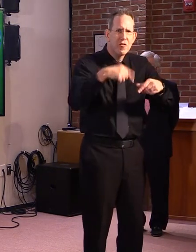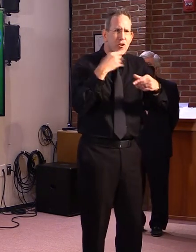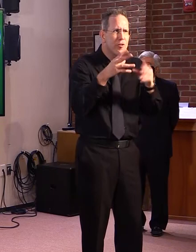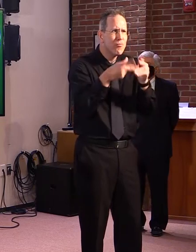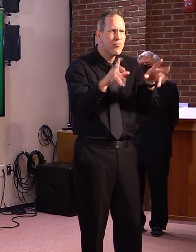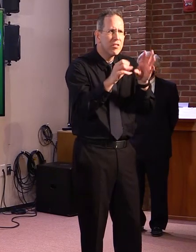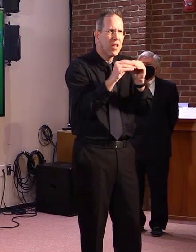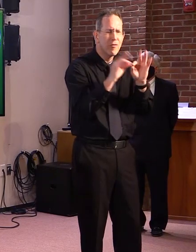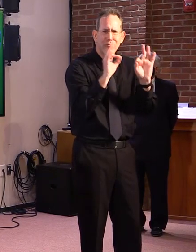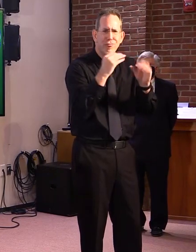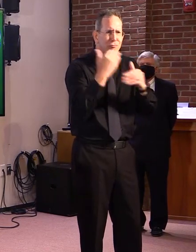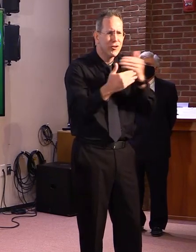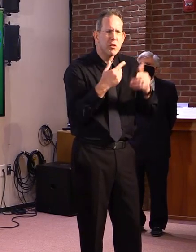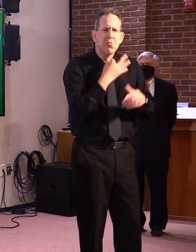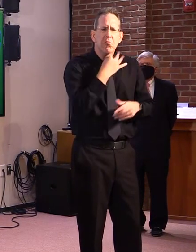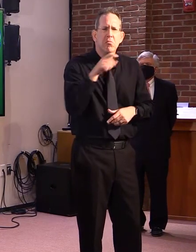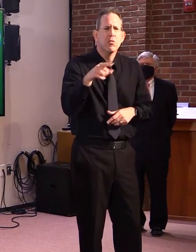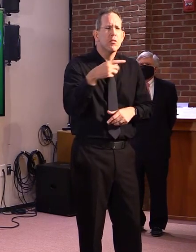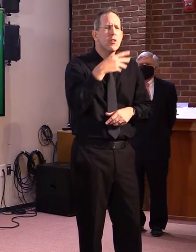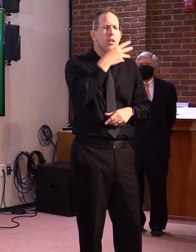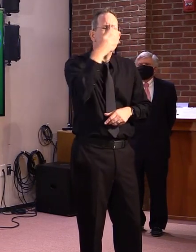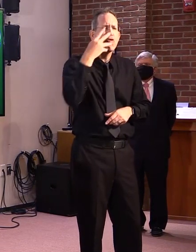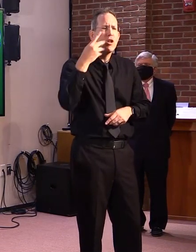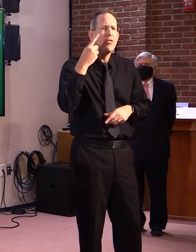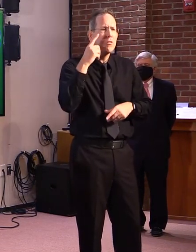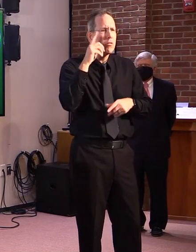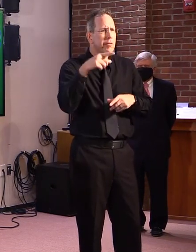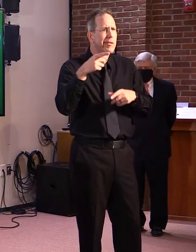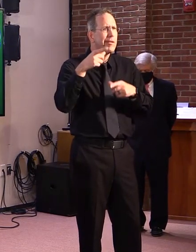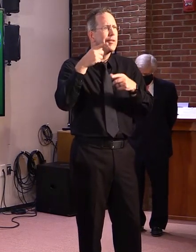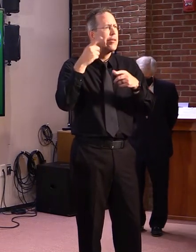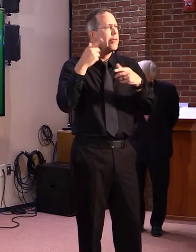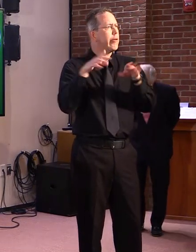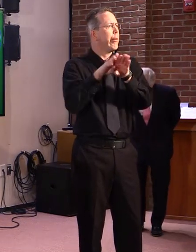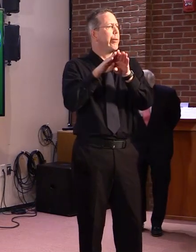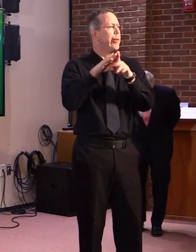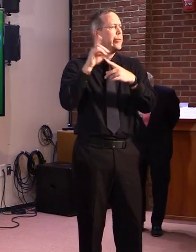Harrington looked into it as well. Commissioner, do you have any updates?